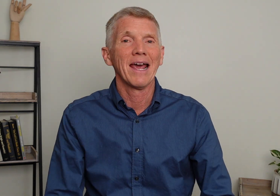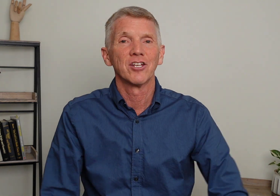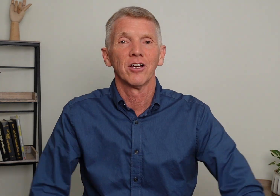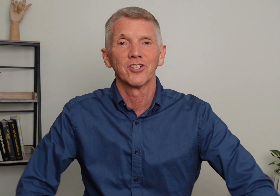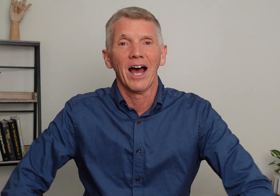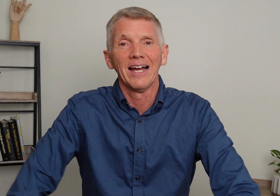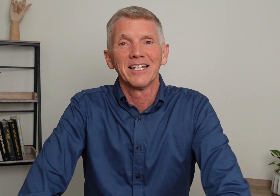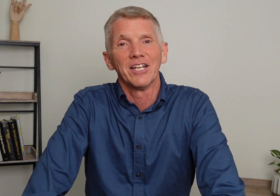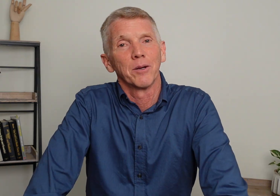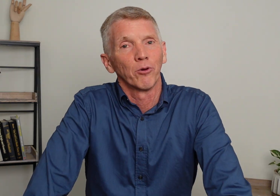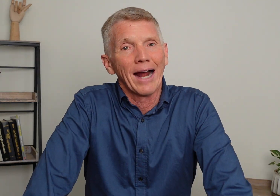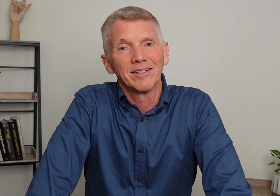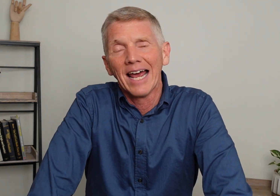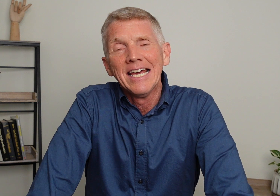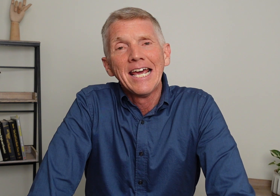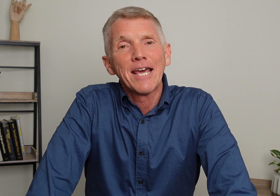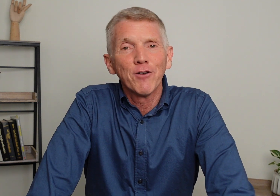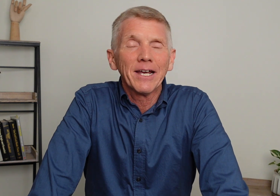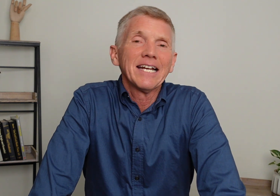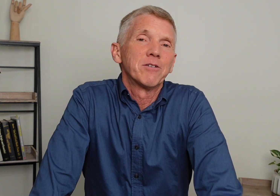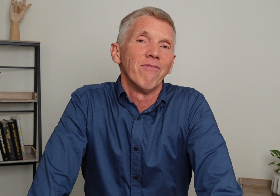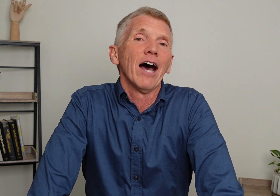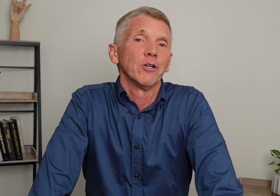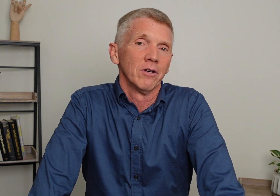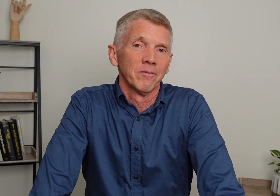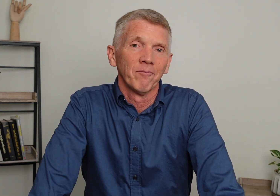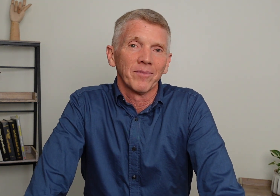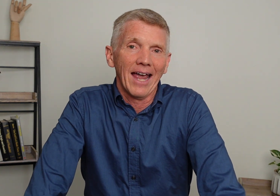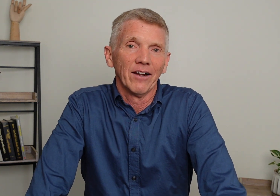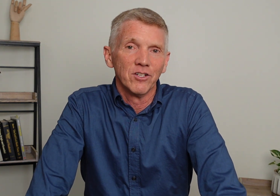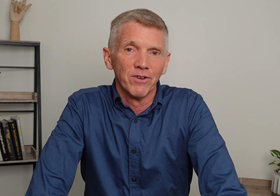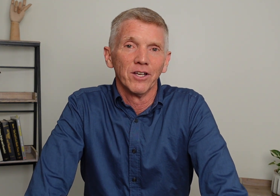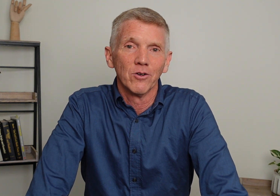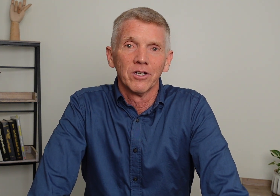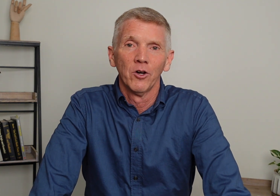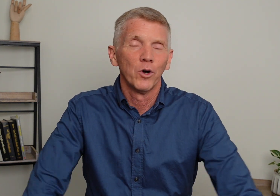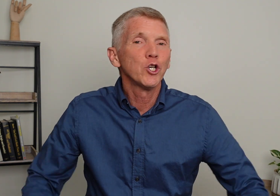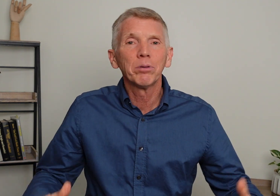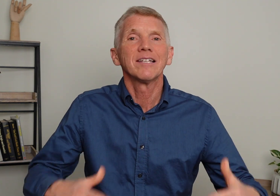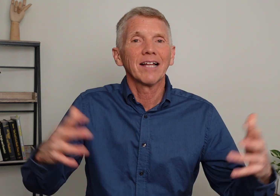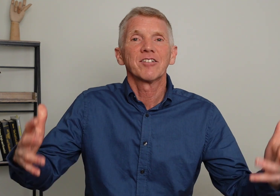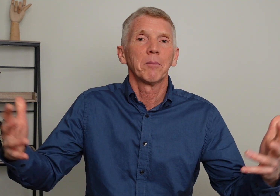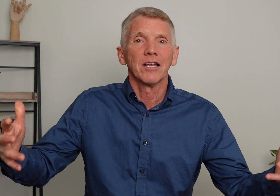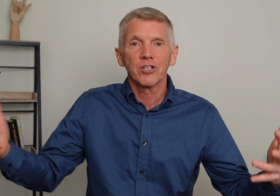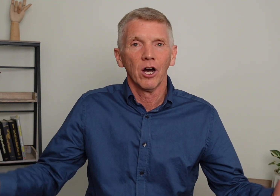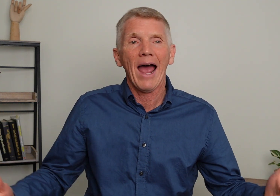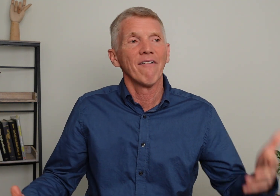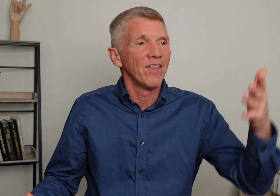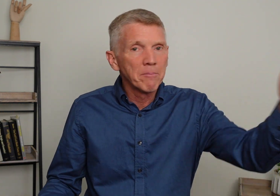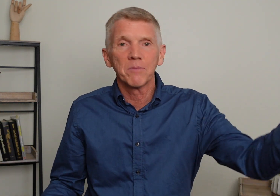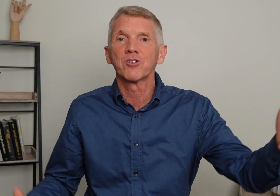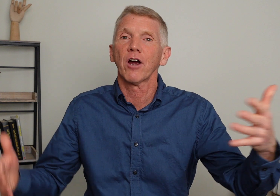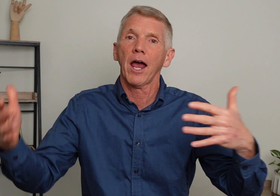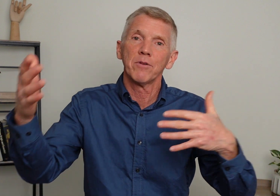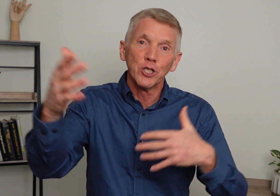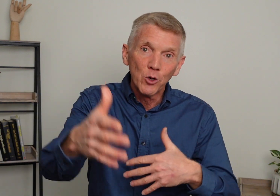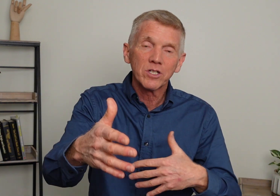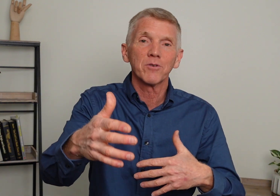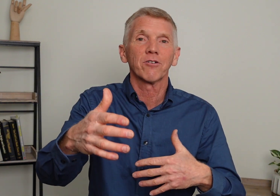ASL signs and some practice. Hey, if you're getting some value out of these videos, would you please let somebody else know? Have them subscribe, you